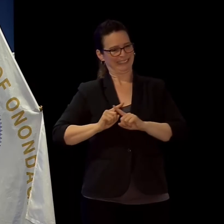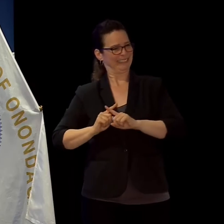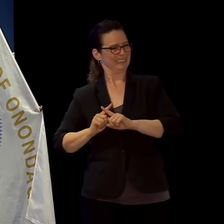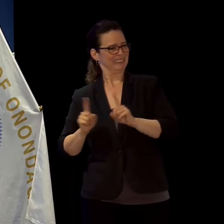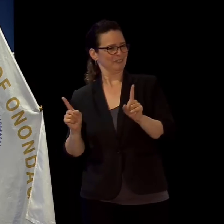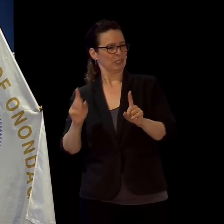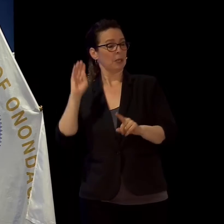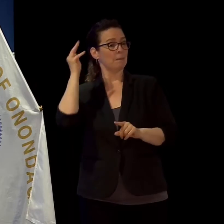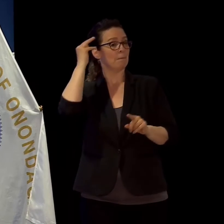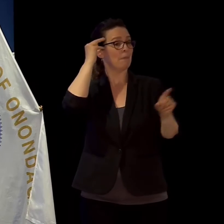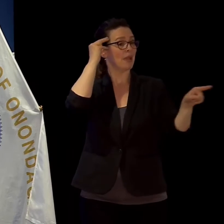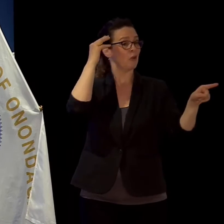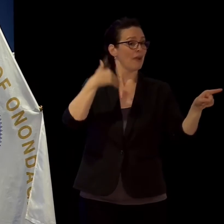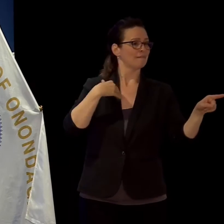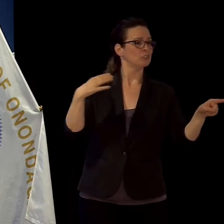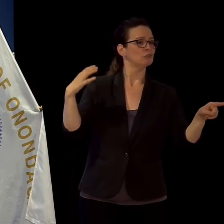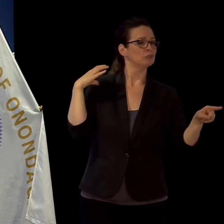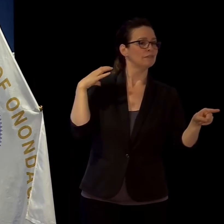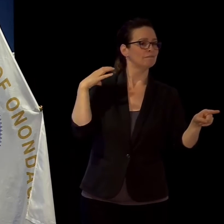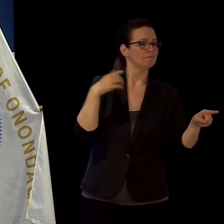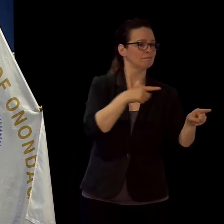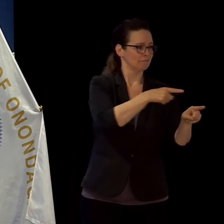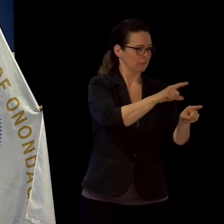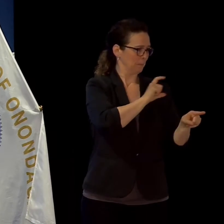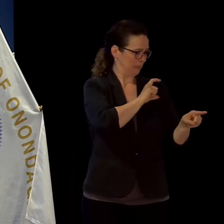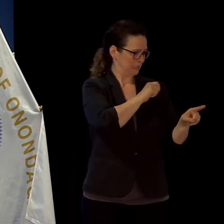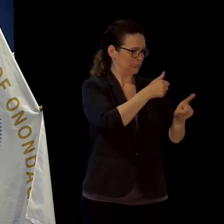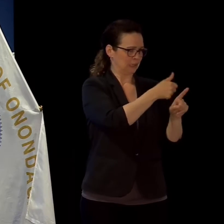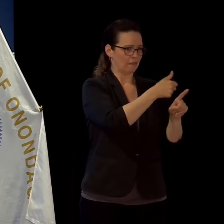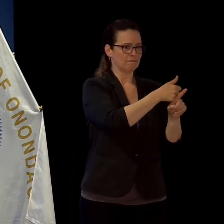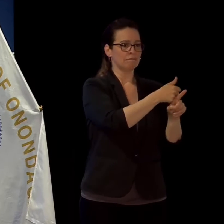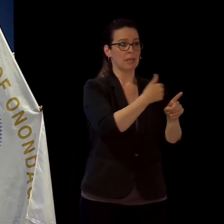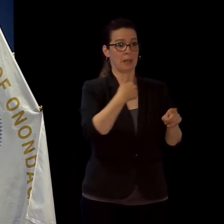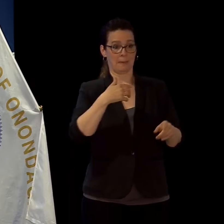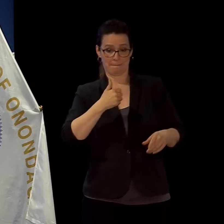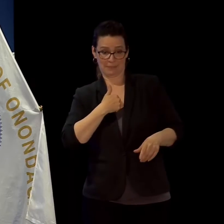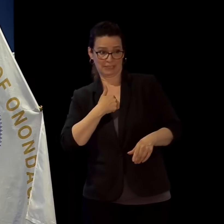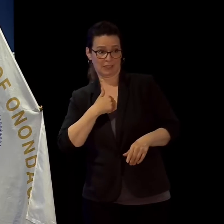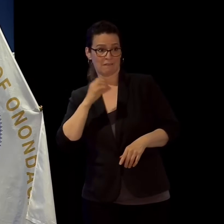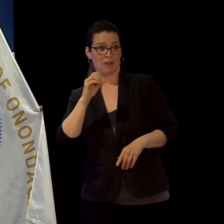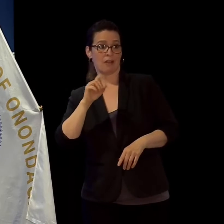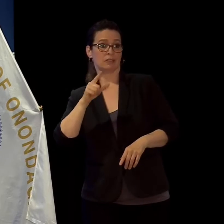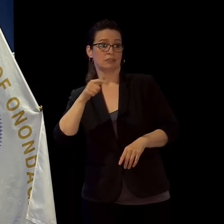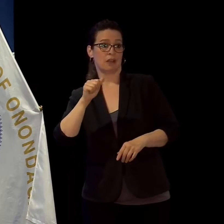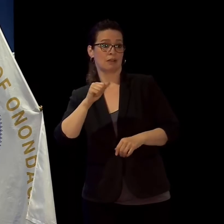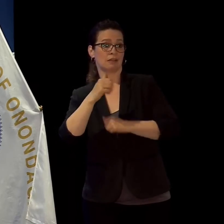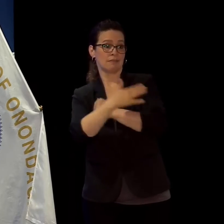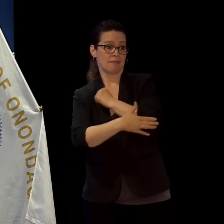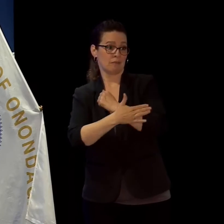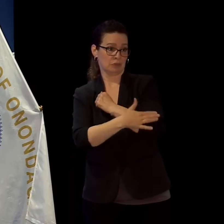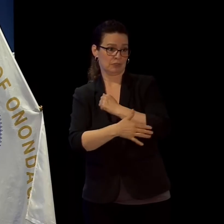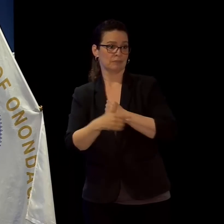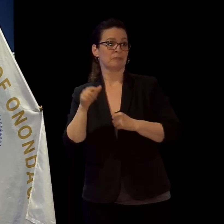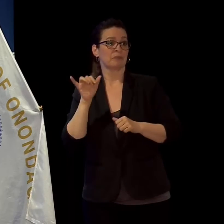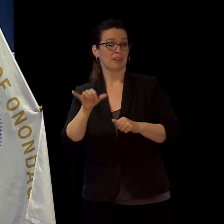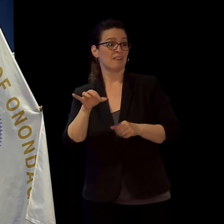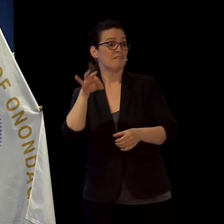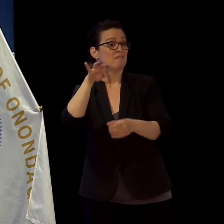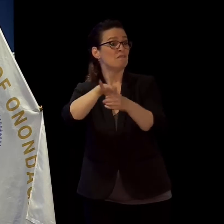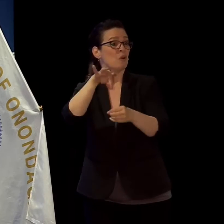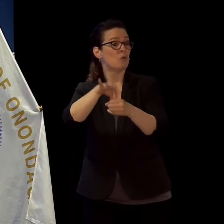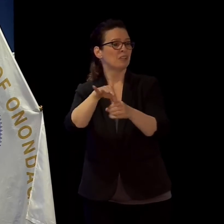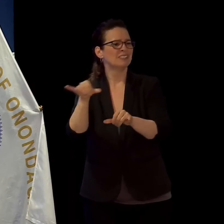chief that he appoints. I am an elected official, and so is the sheriff. And then I